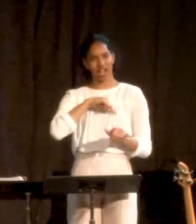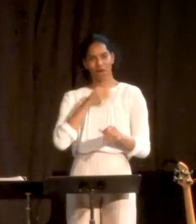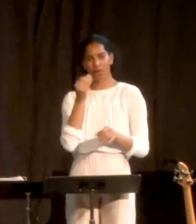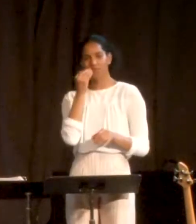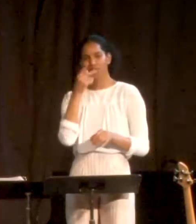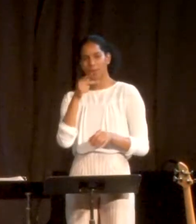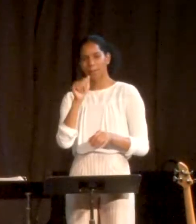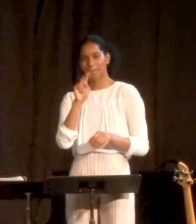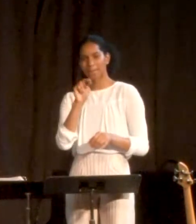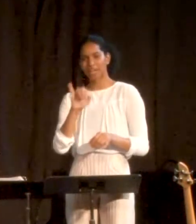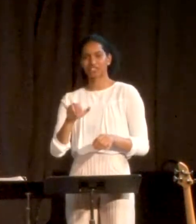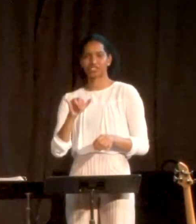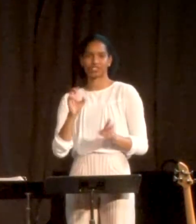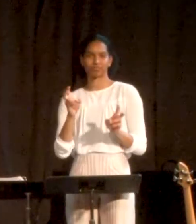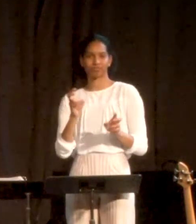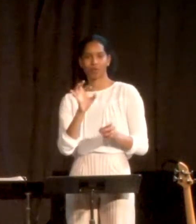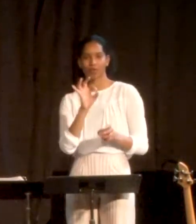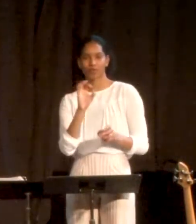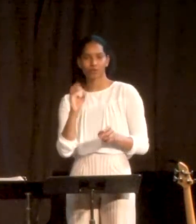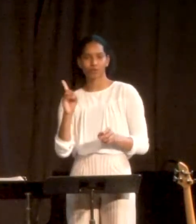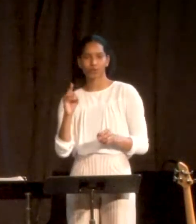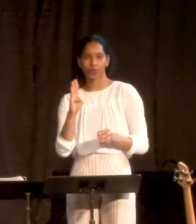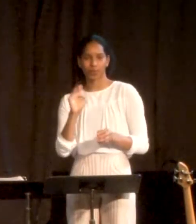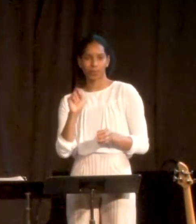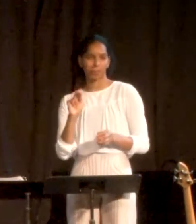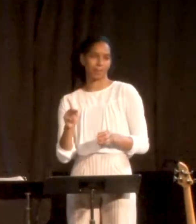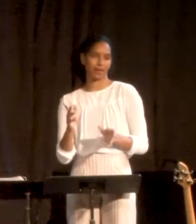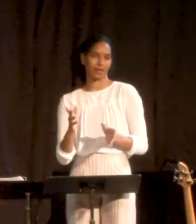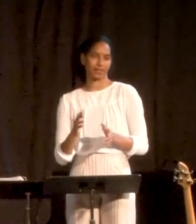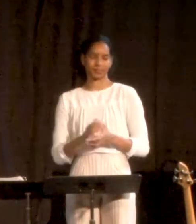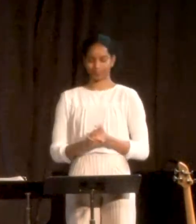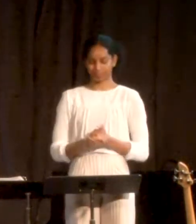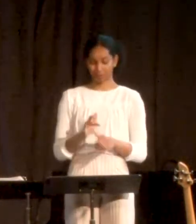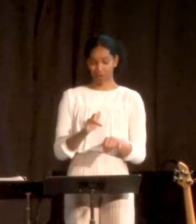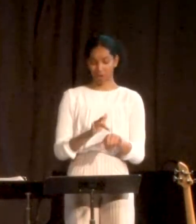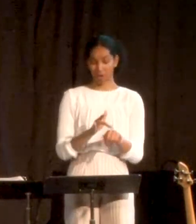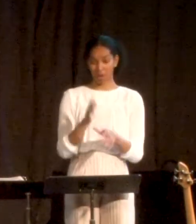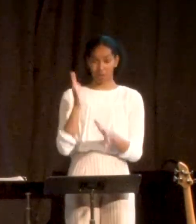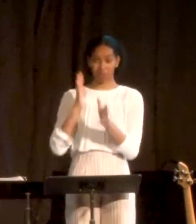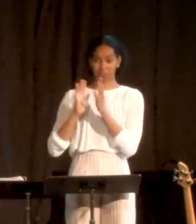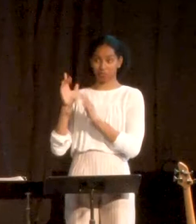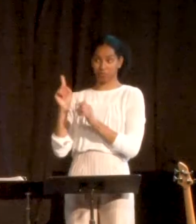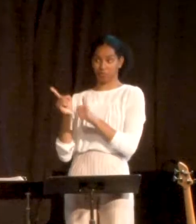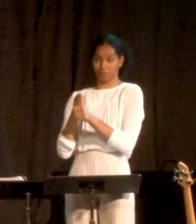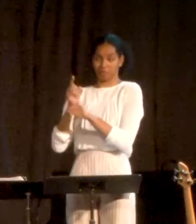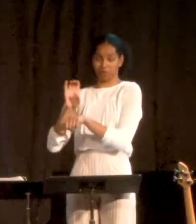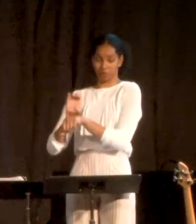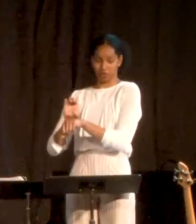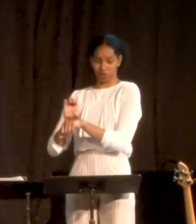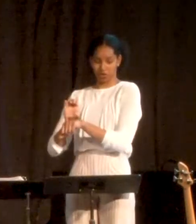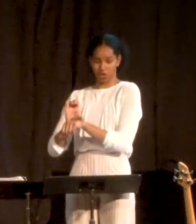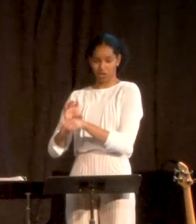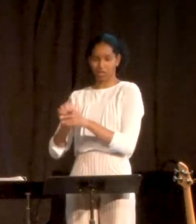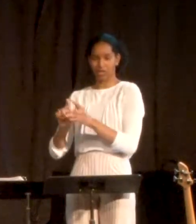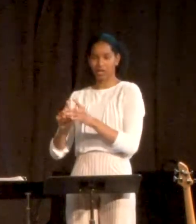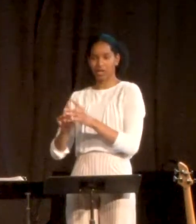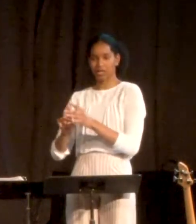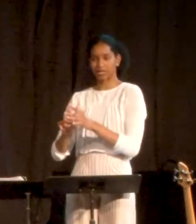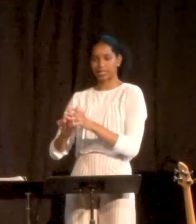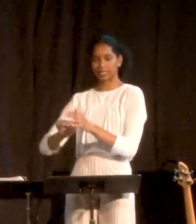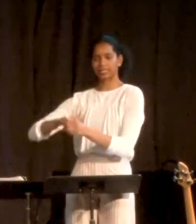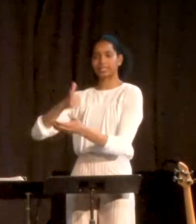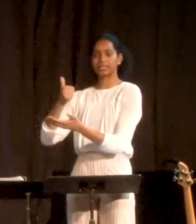In analogy to this, the early church developed its own system of